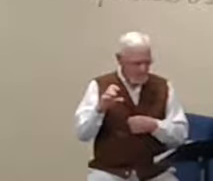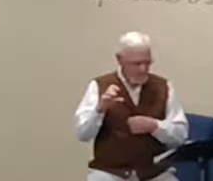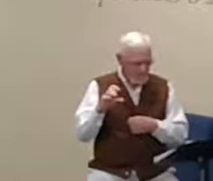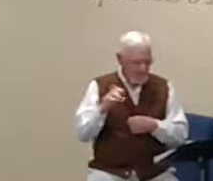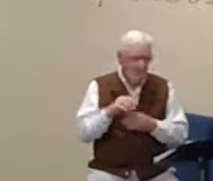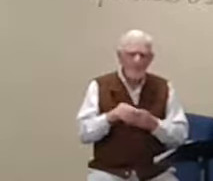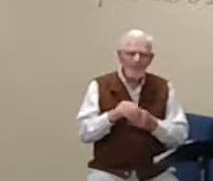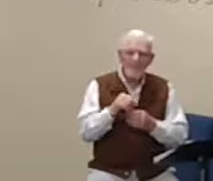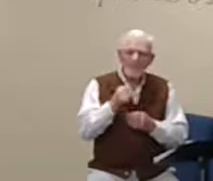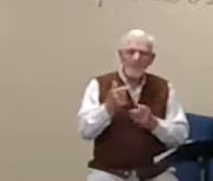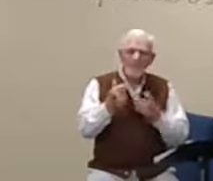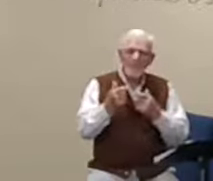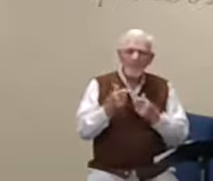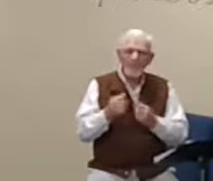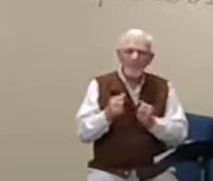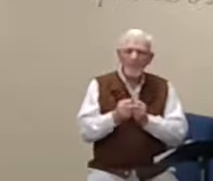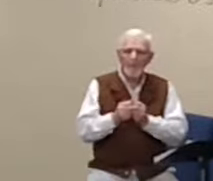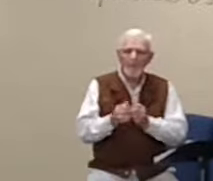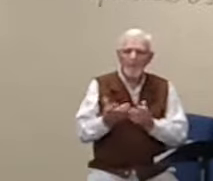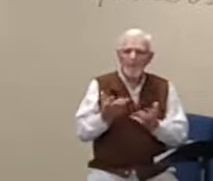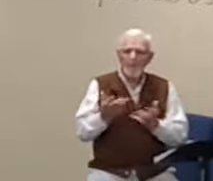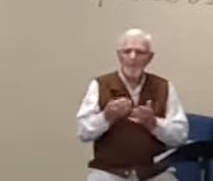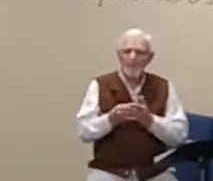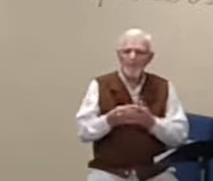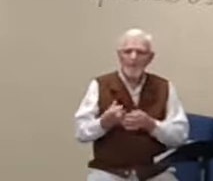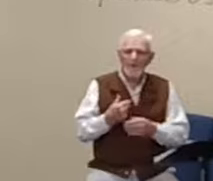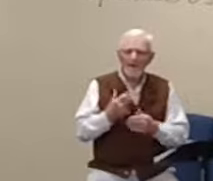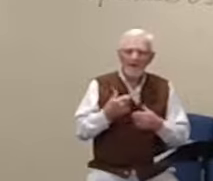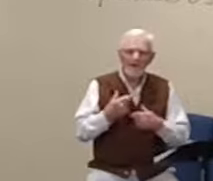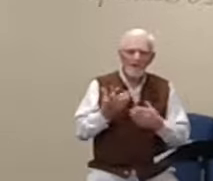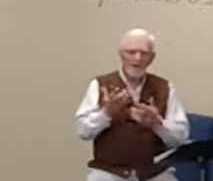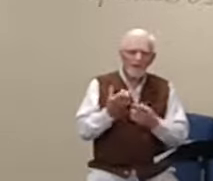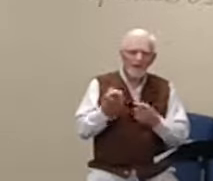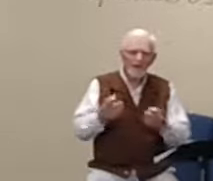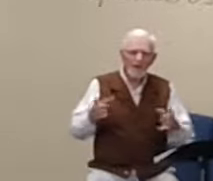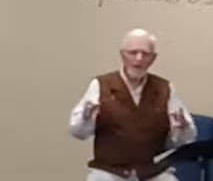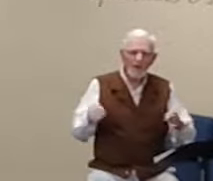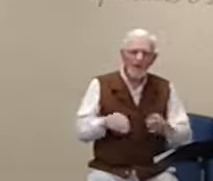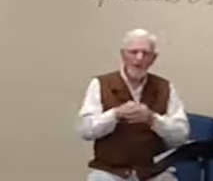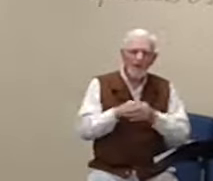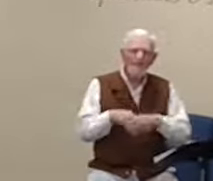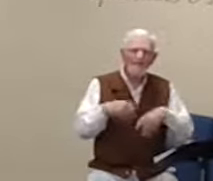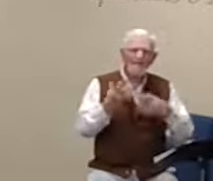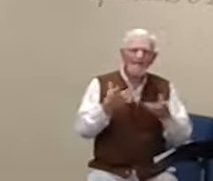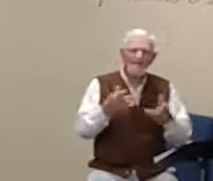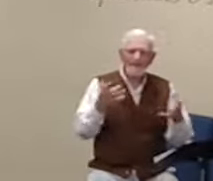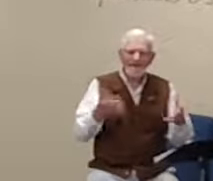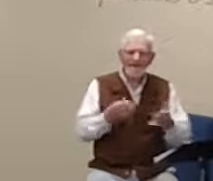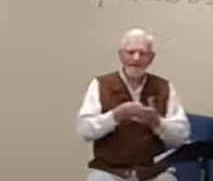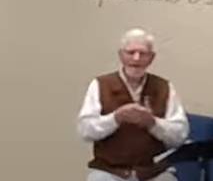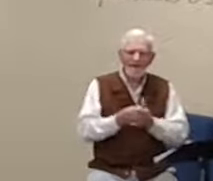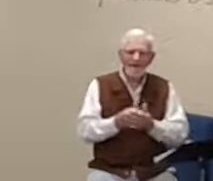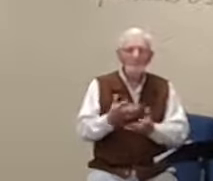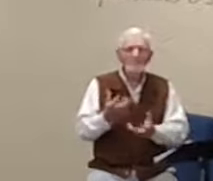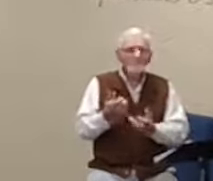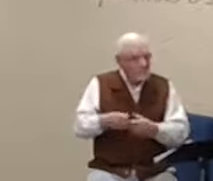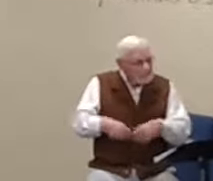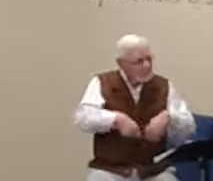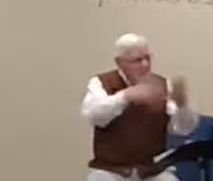coming in. And with what we had from our wedding, everybody gave us a bunch of money on our wedding. I said, this ought to be enough. Let's go.